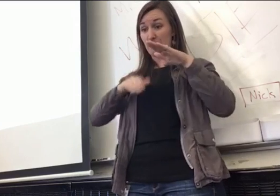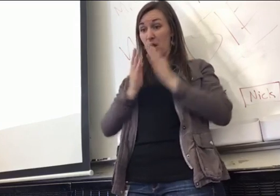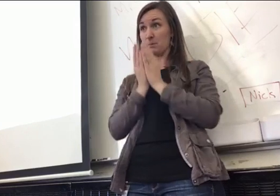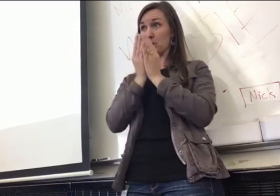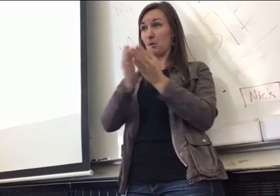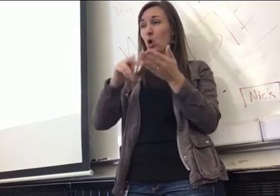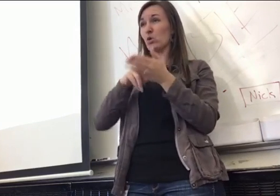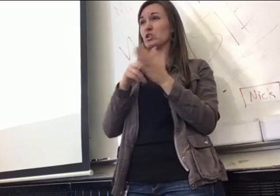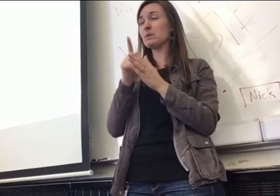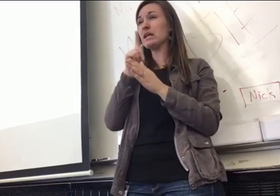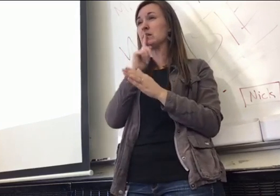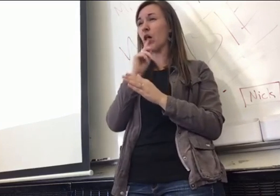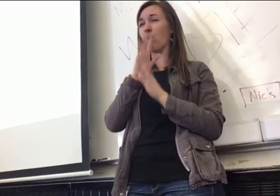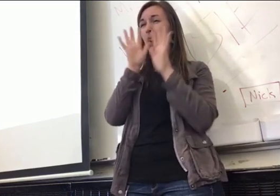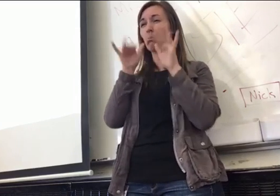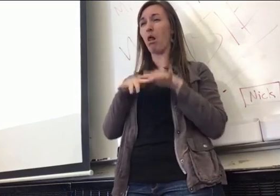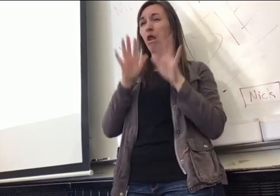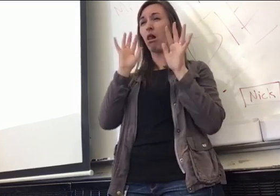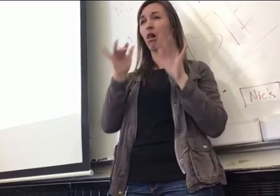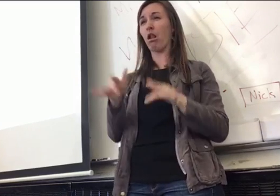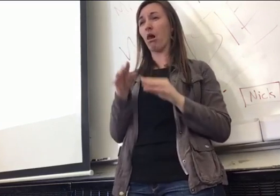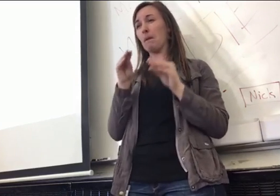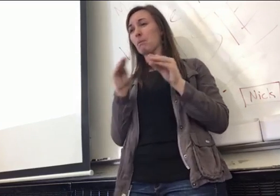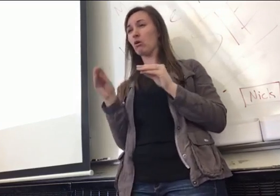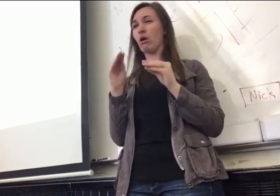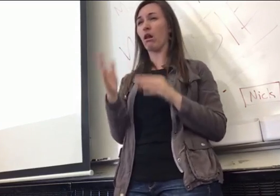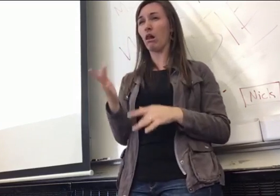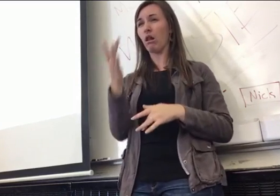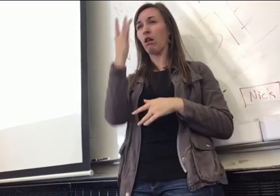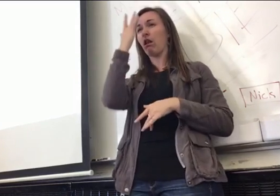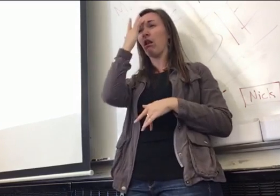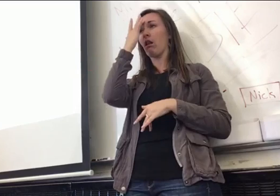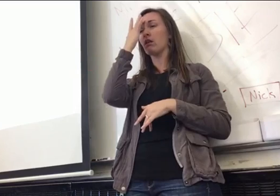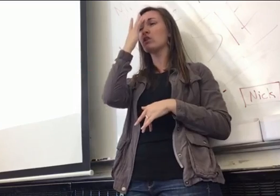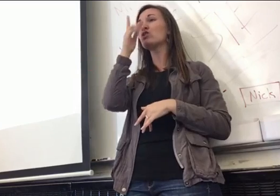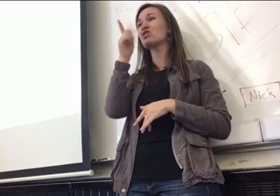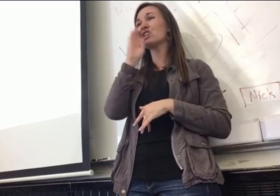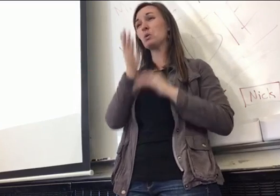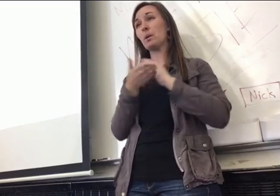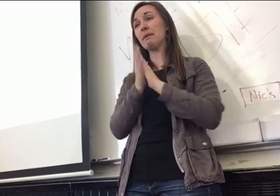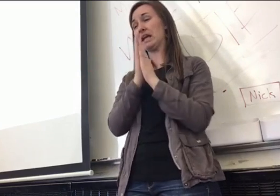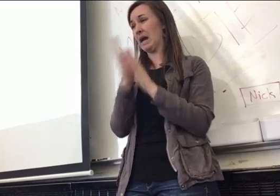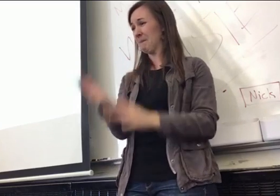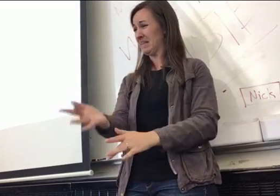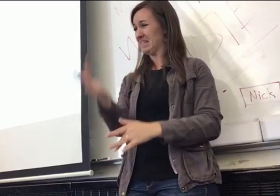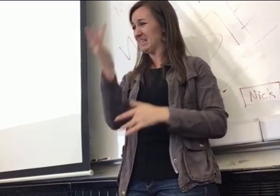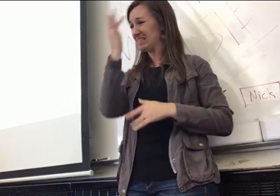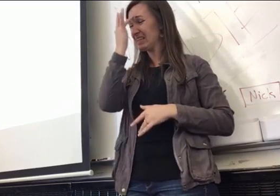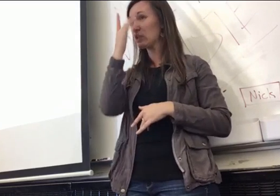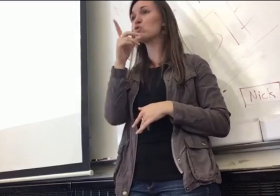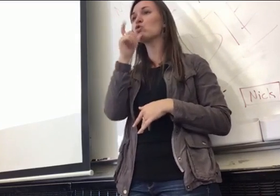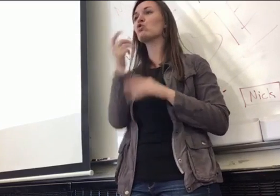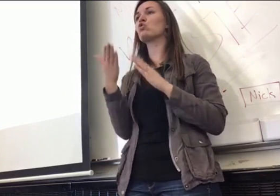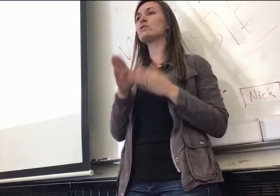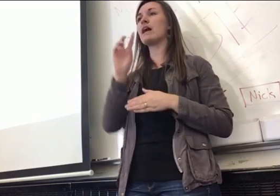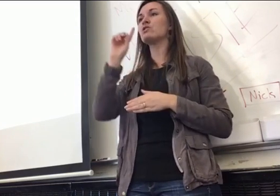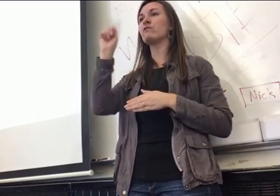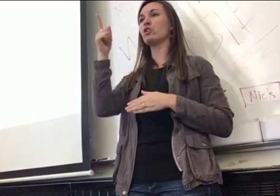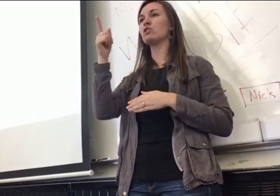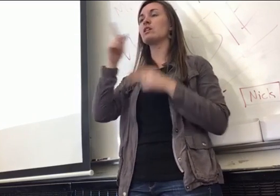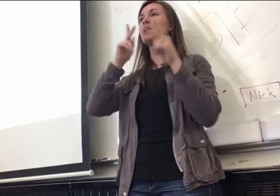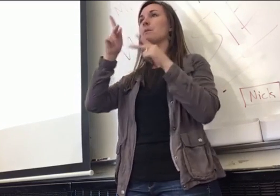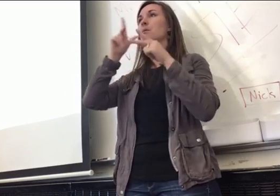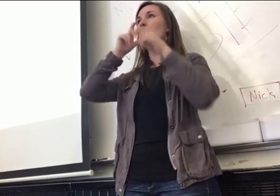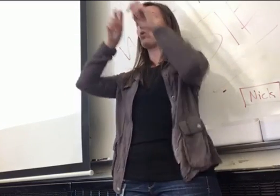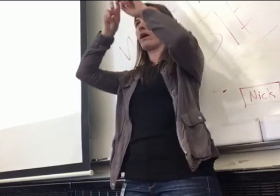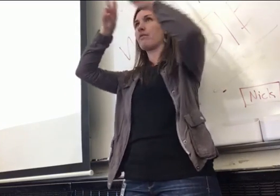All that comes down. So who's going to be the first to die? The bottom, yep. They would always say well, that's very specific,